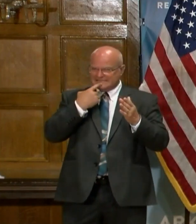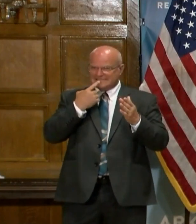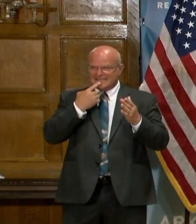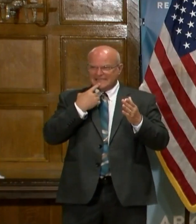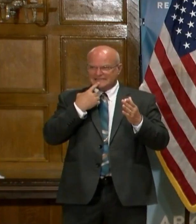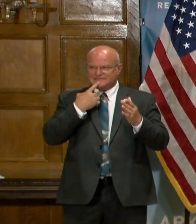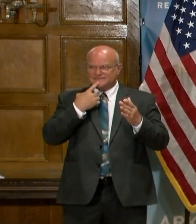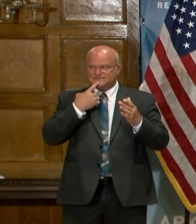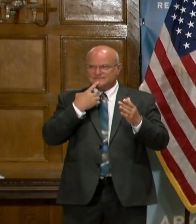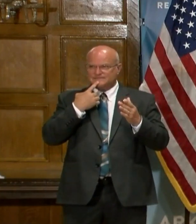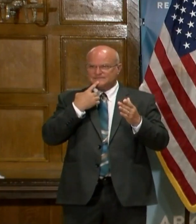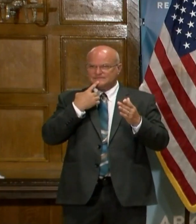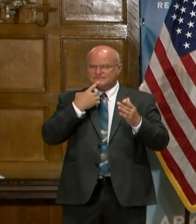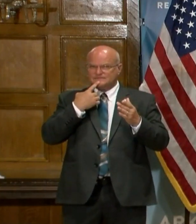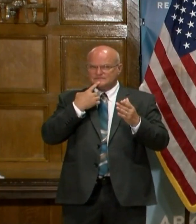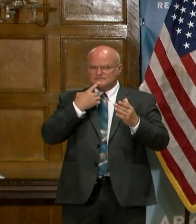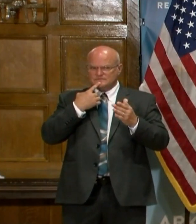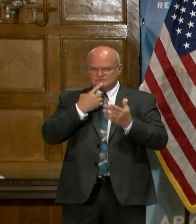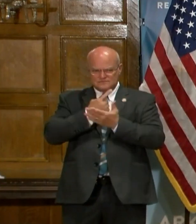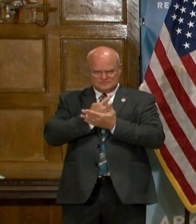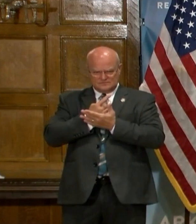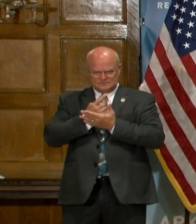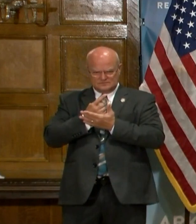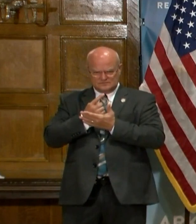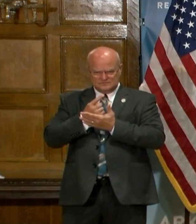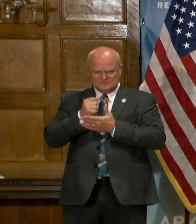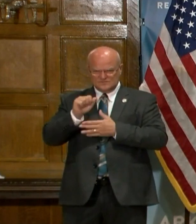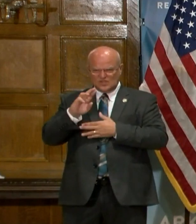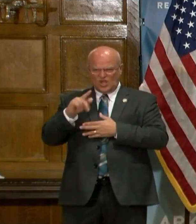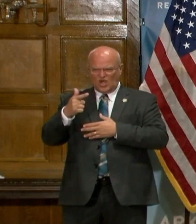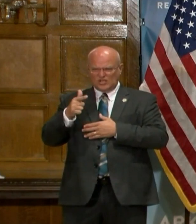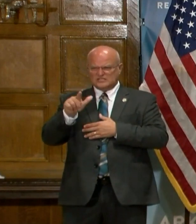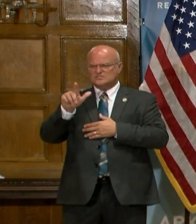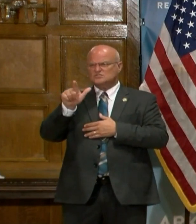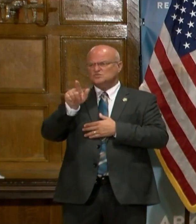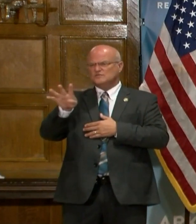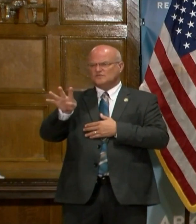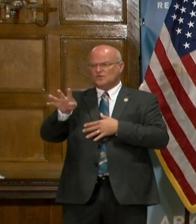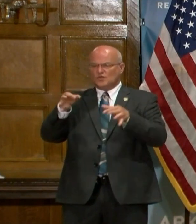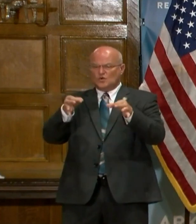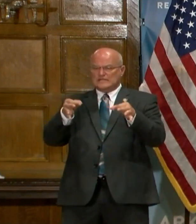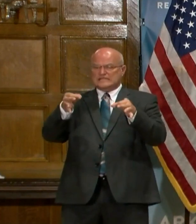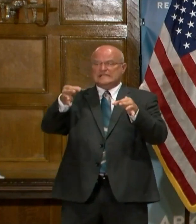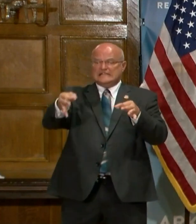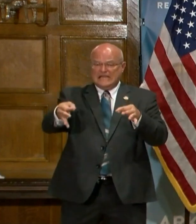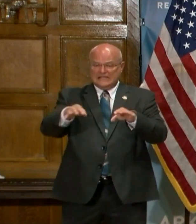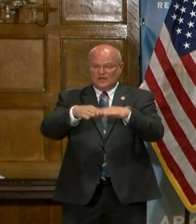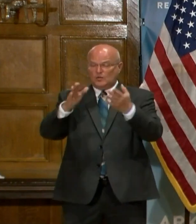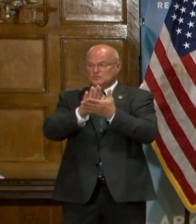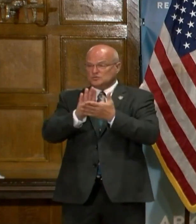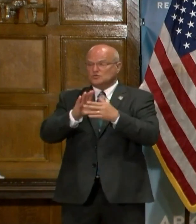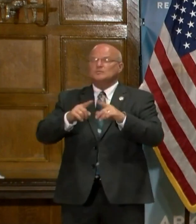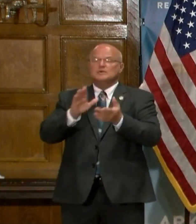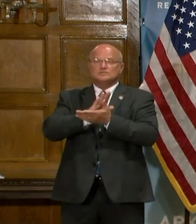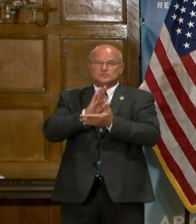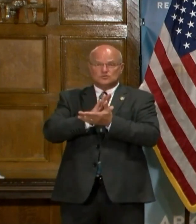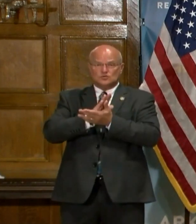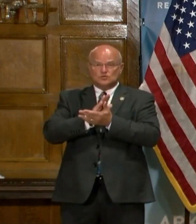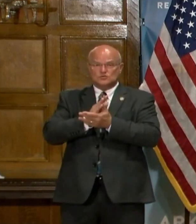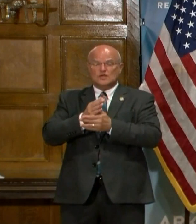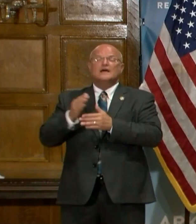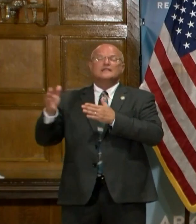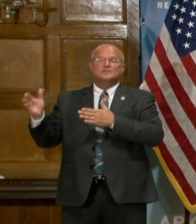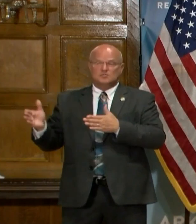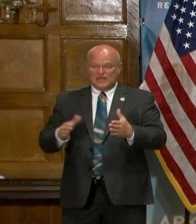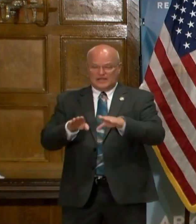indicated, was it the week of August 24th. So we delayed the opening of schools, but schools, everyone